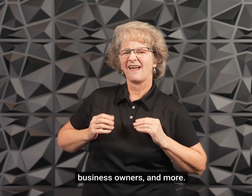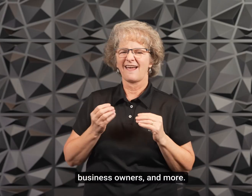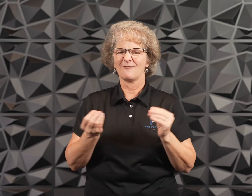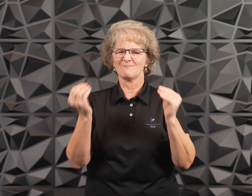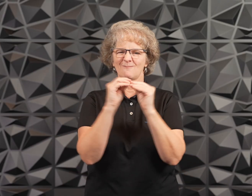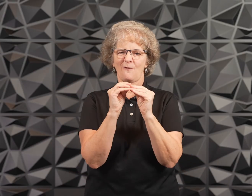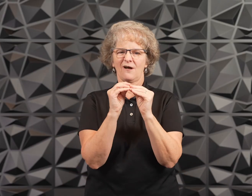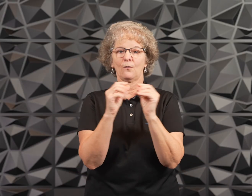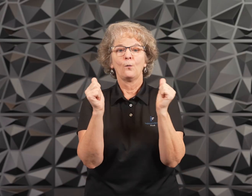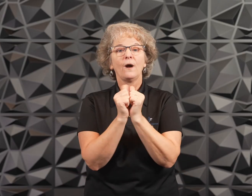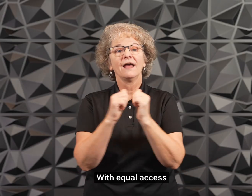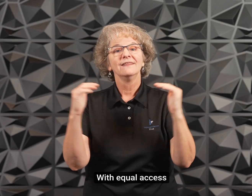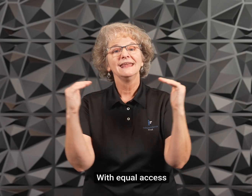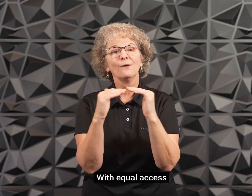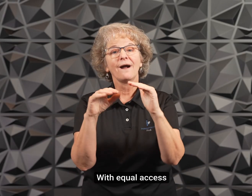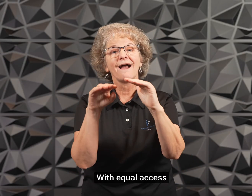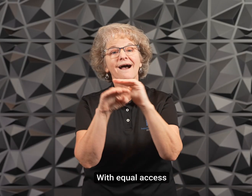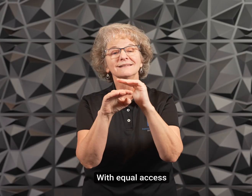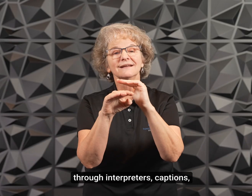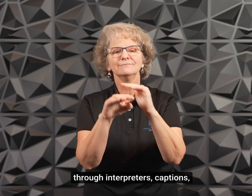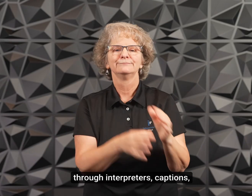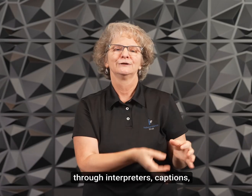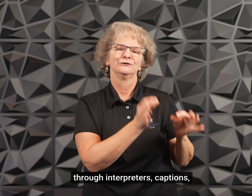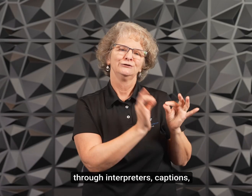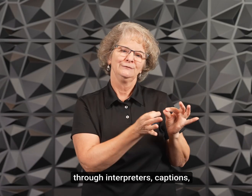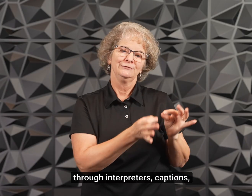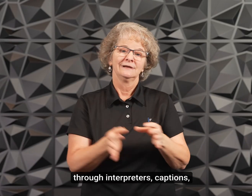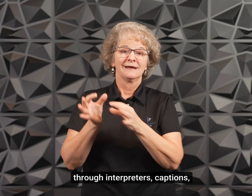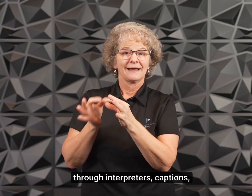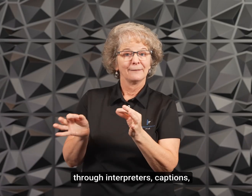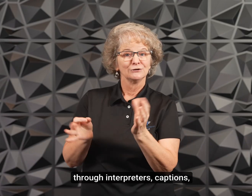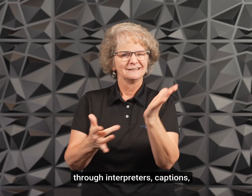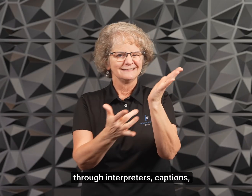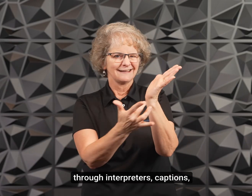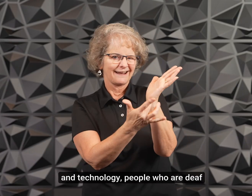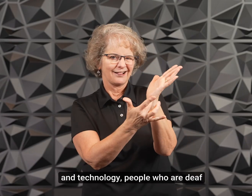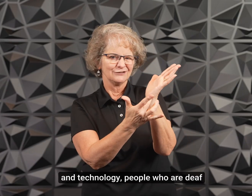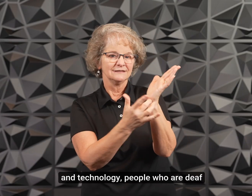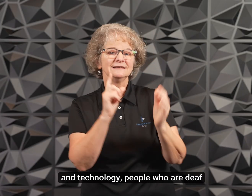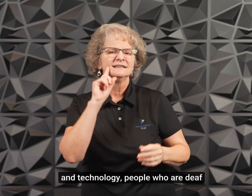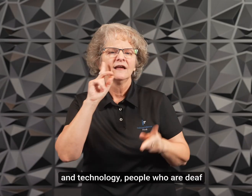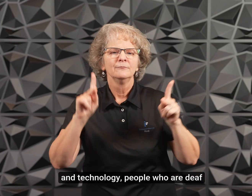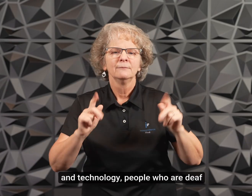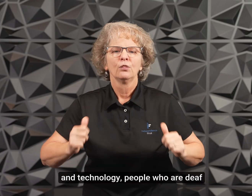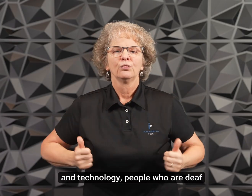more. With equal access through interpreters, captions, and technology, people who